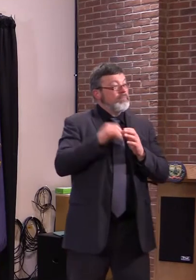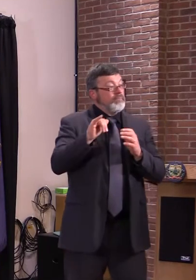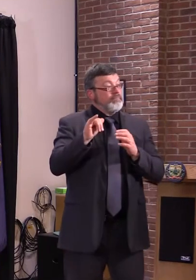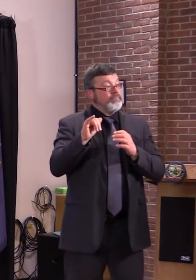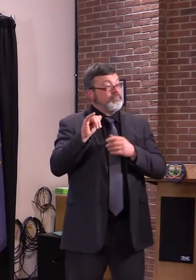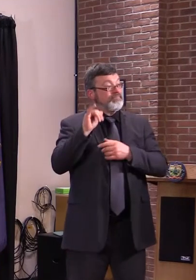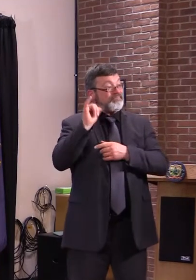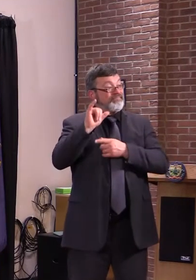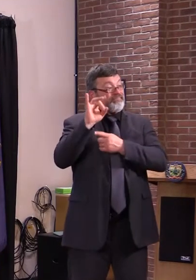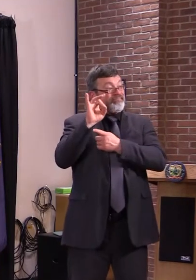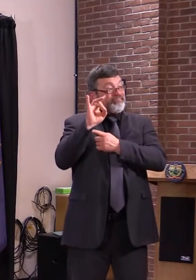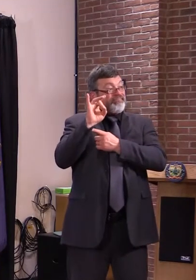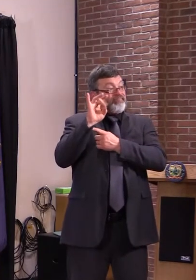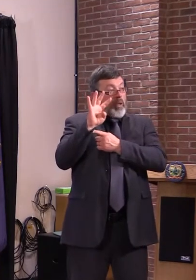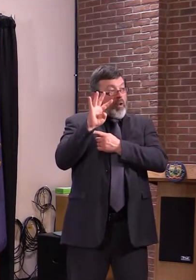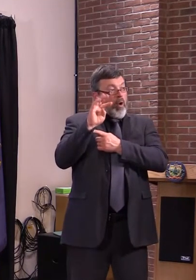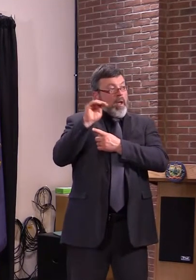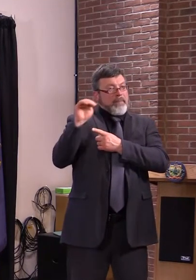governor's version.